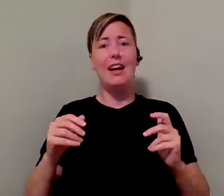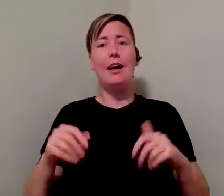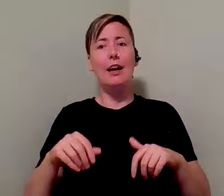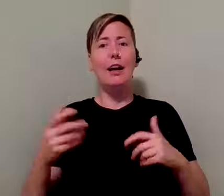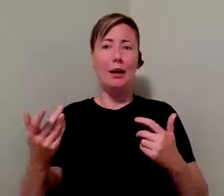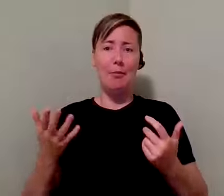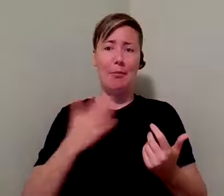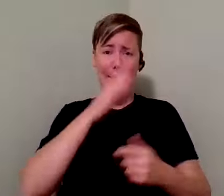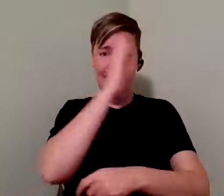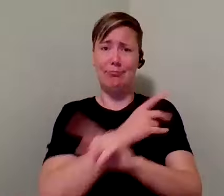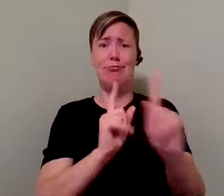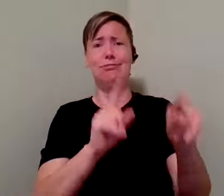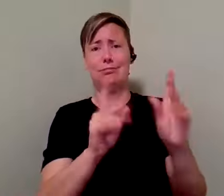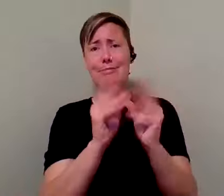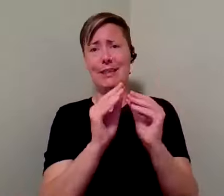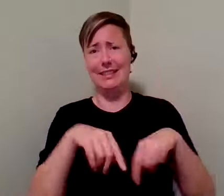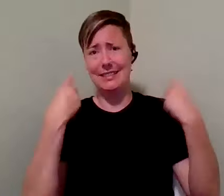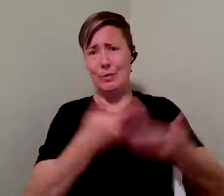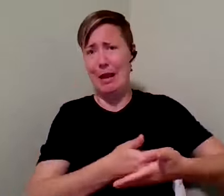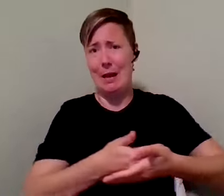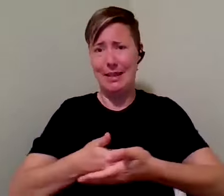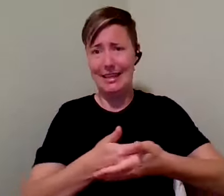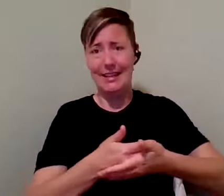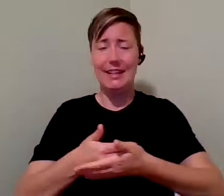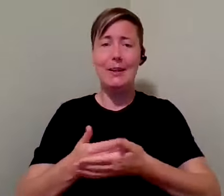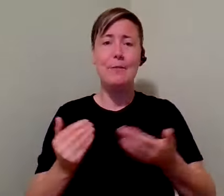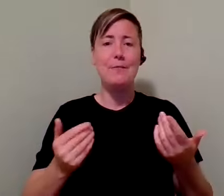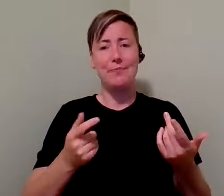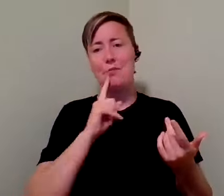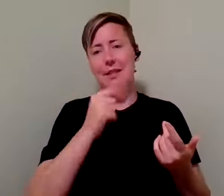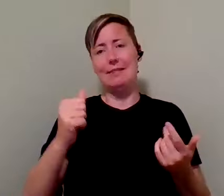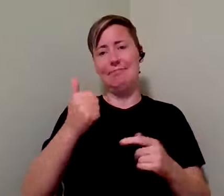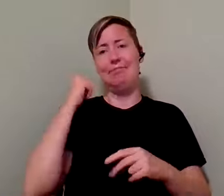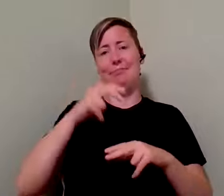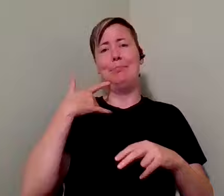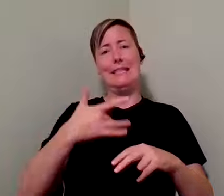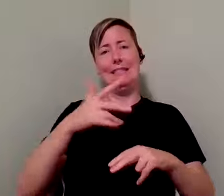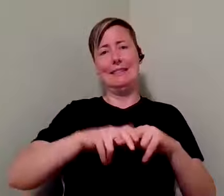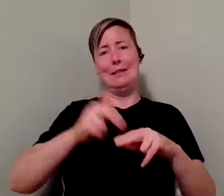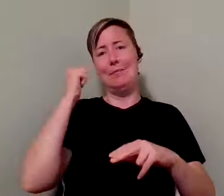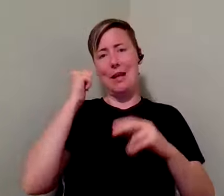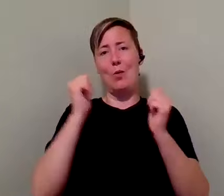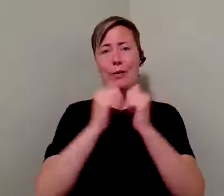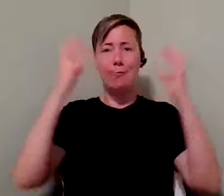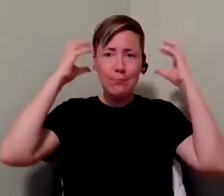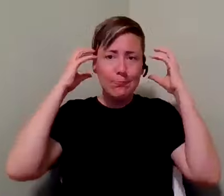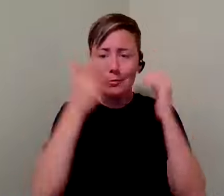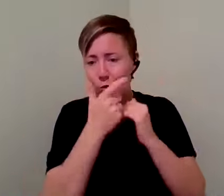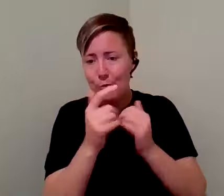and, you know, DVD players. But I was so proud of that. And so 3 years